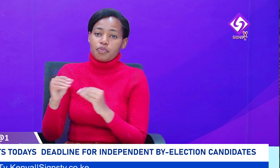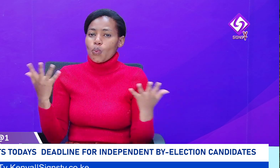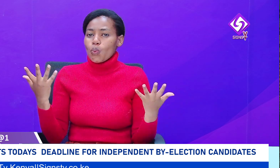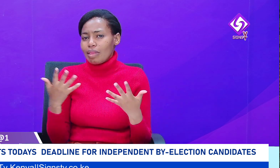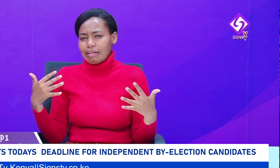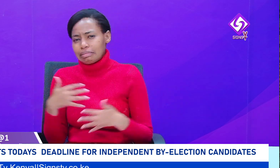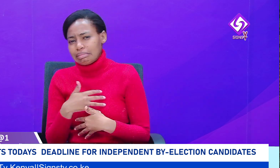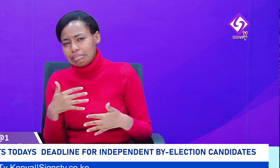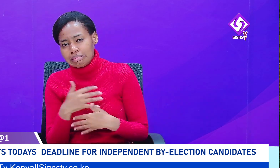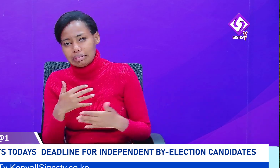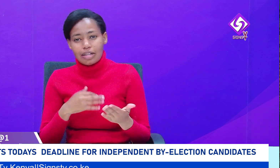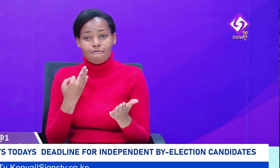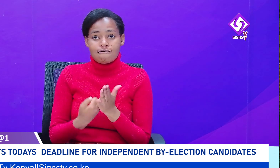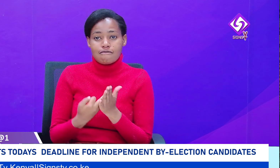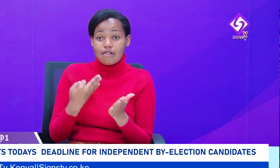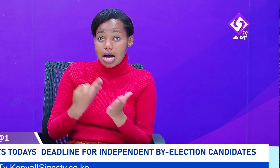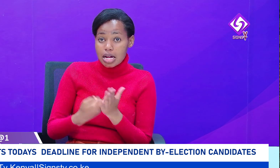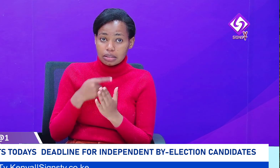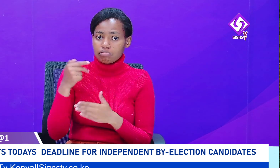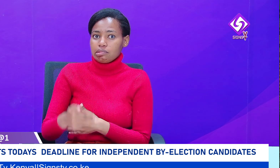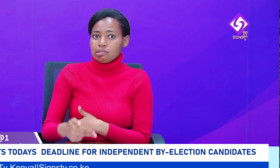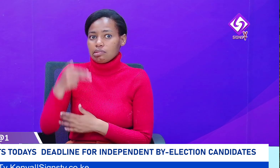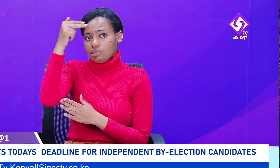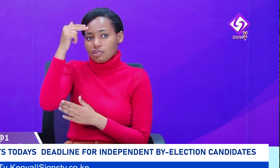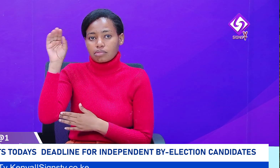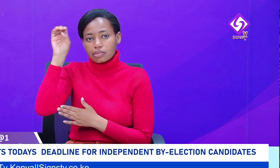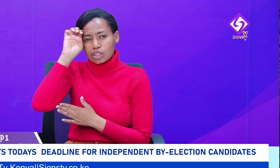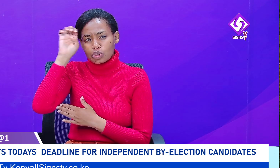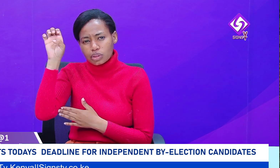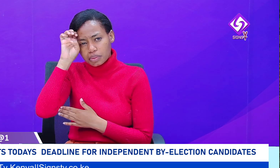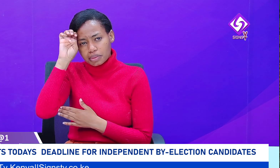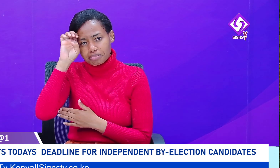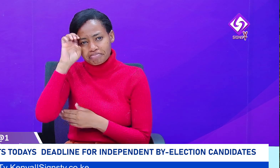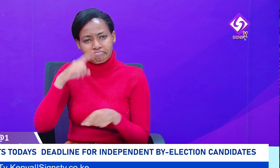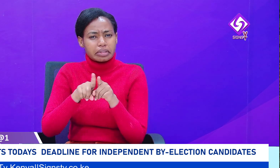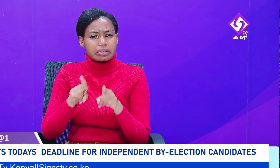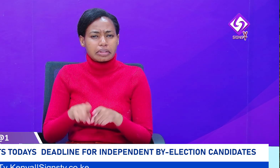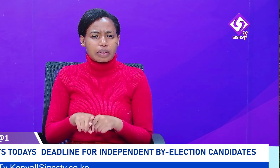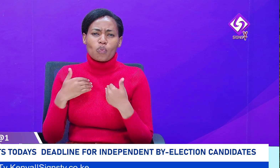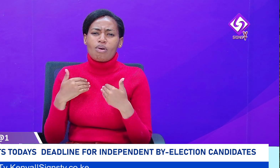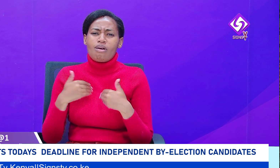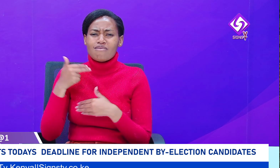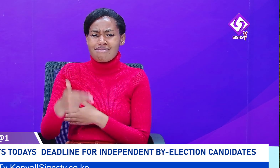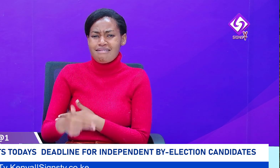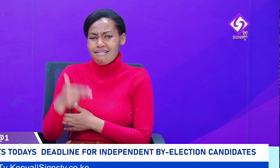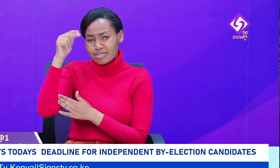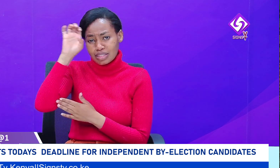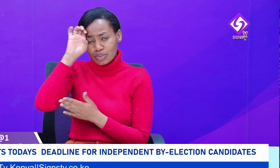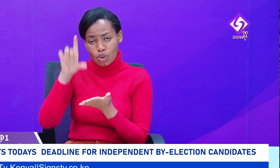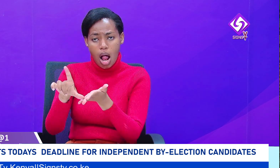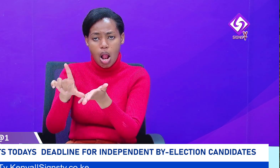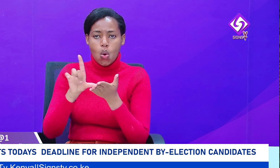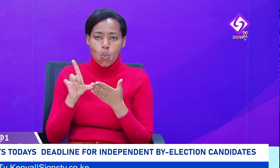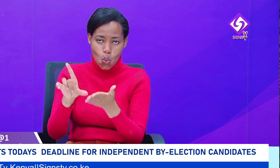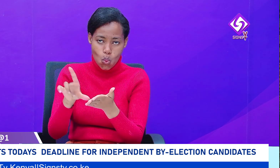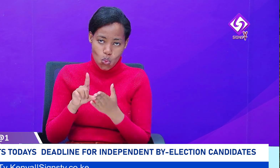the government has moved to allay fears of a financial crisis in higher education, with